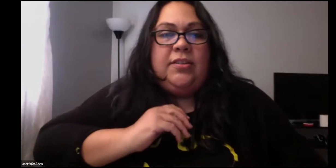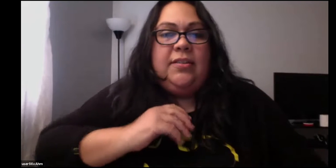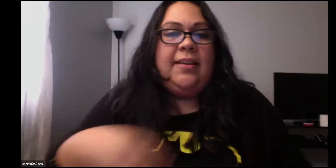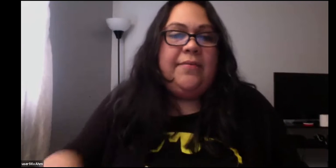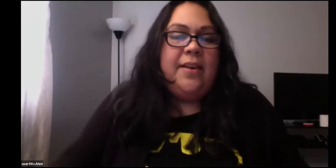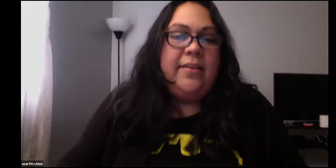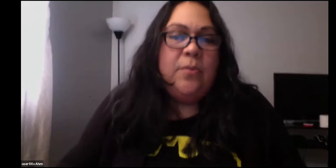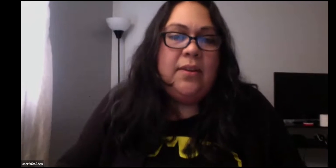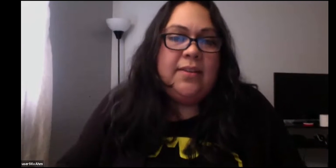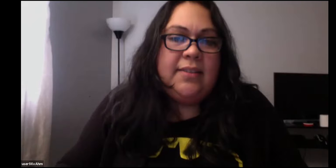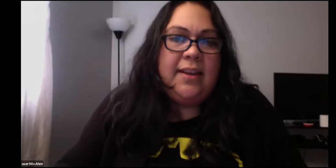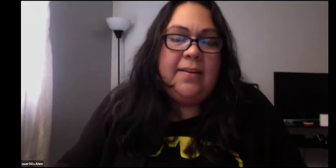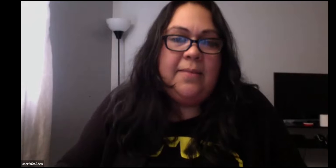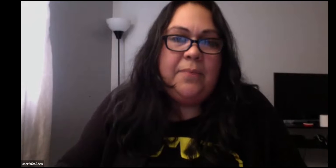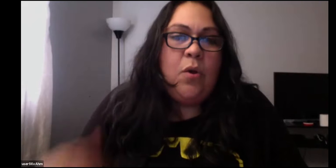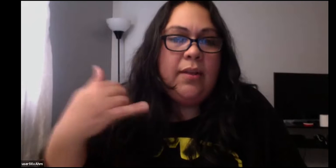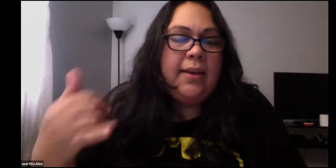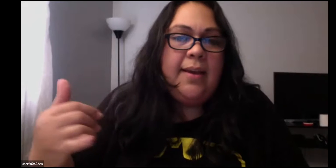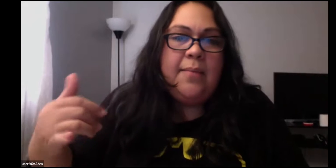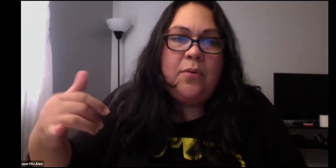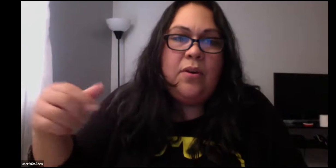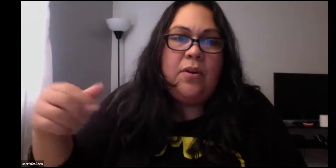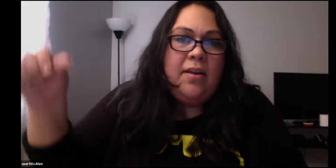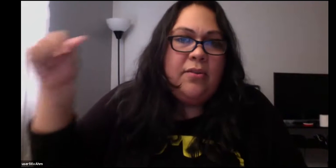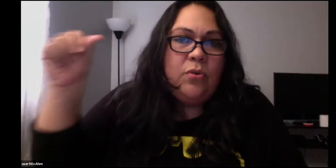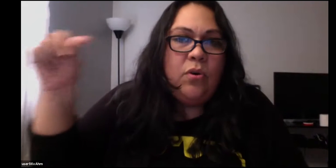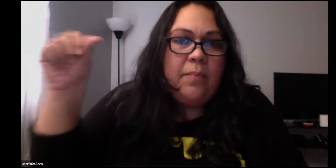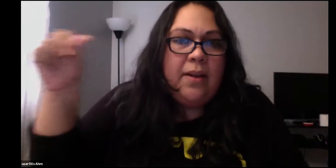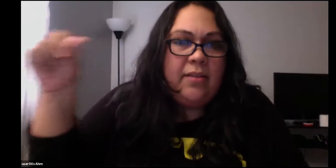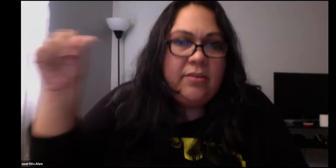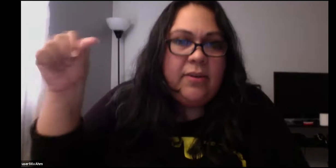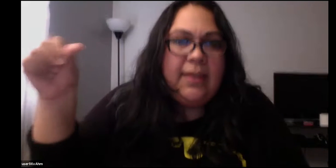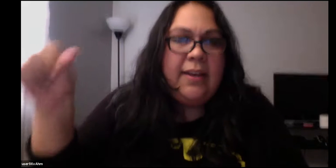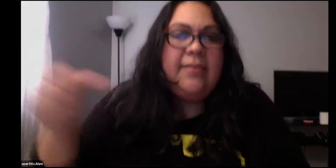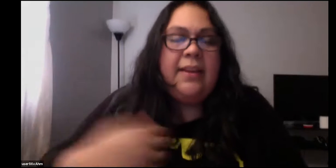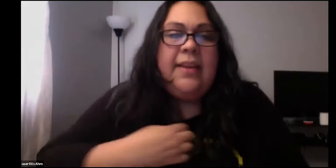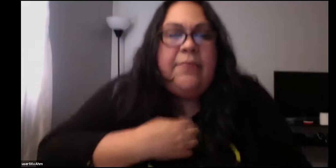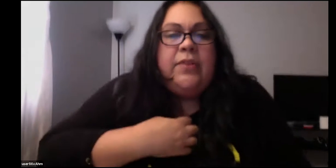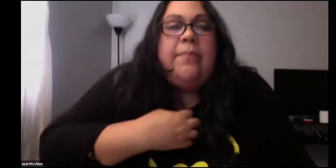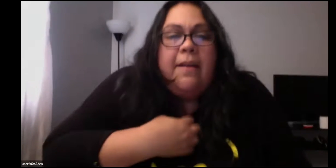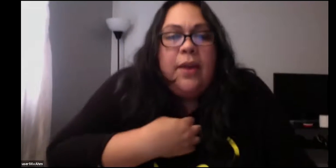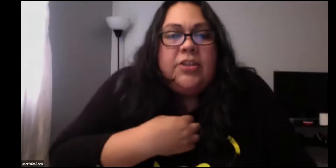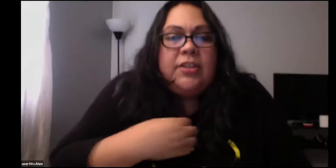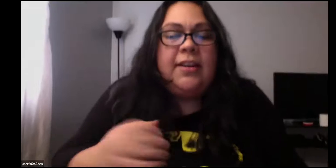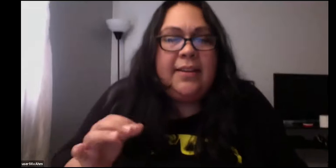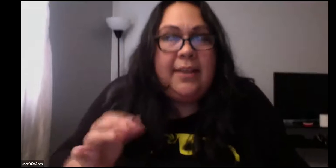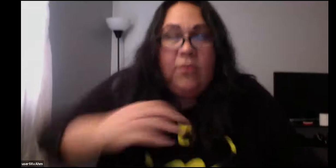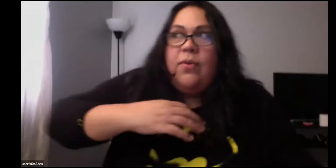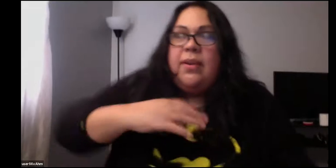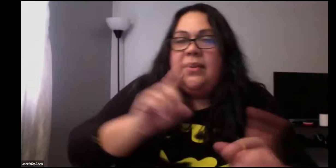if someone is like calling him or the doorbell is ringing, and then he can feel that vibration, and he's like, oh, wait a minute, I have to